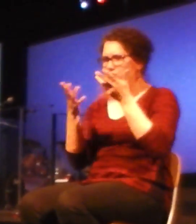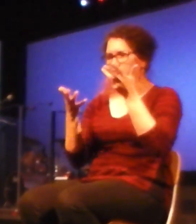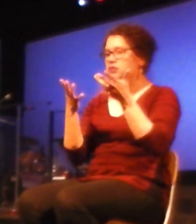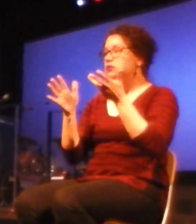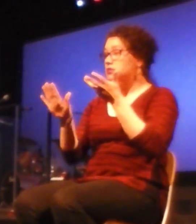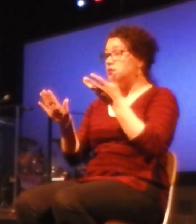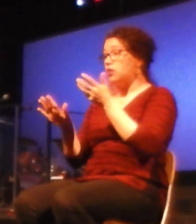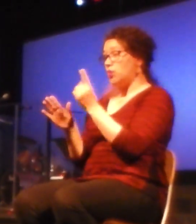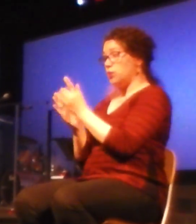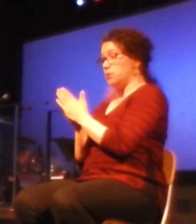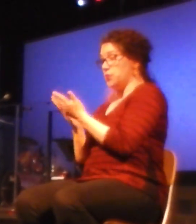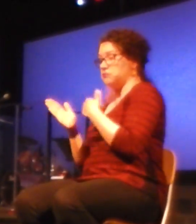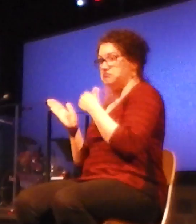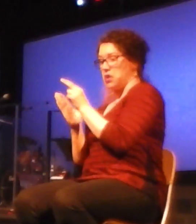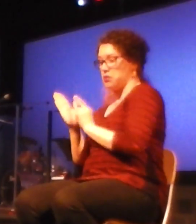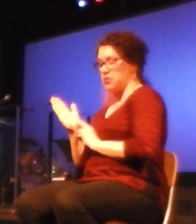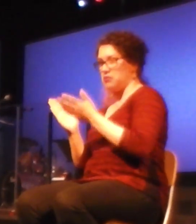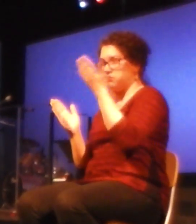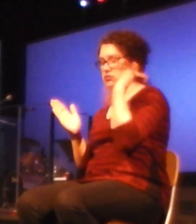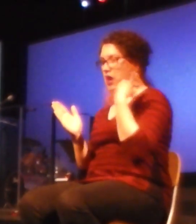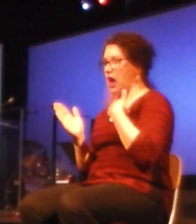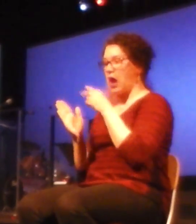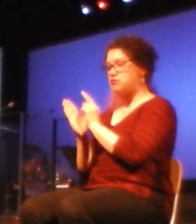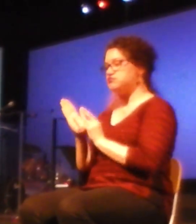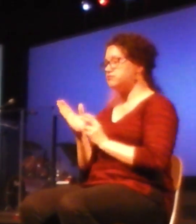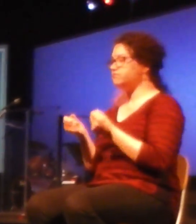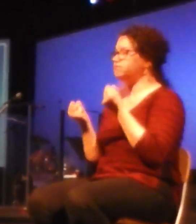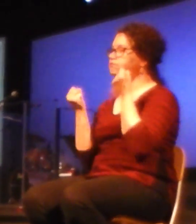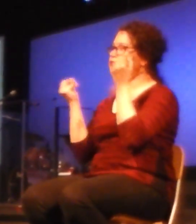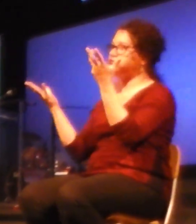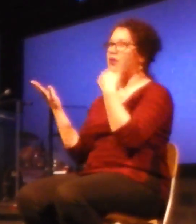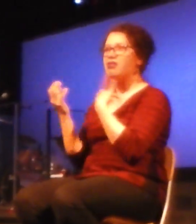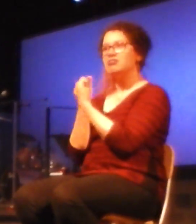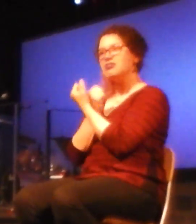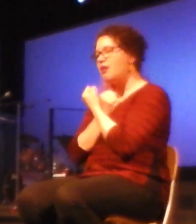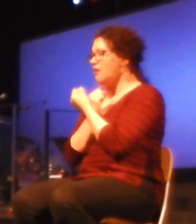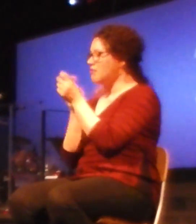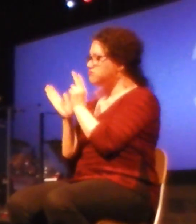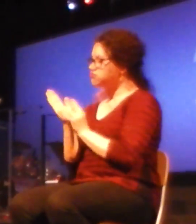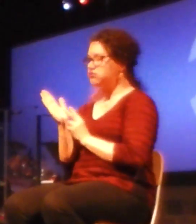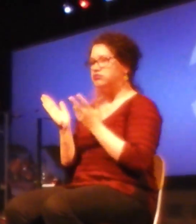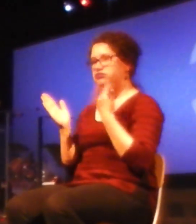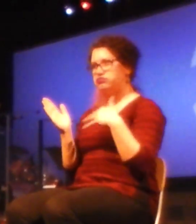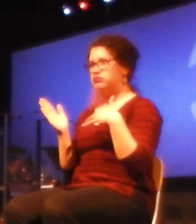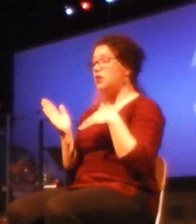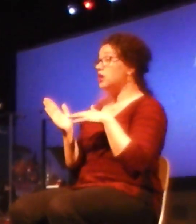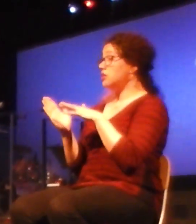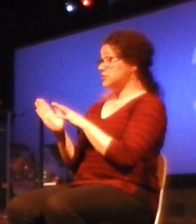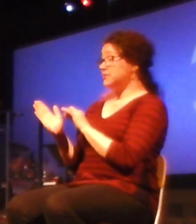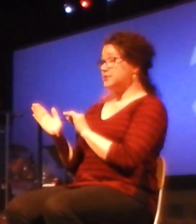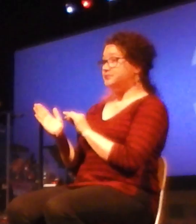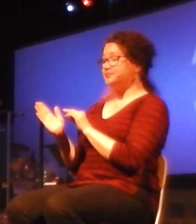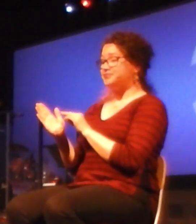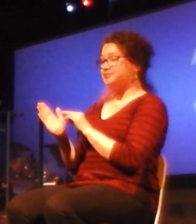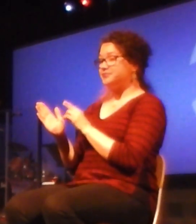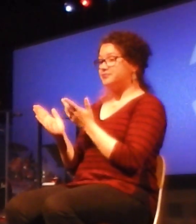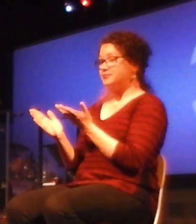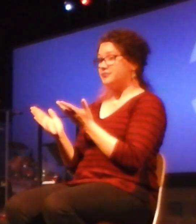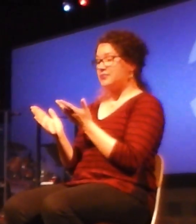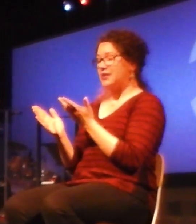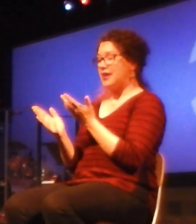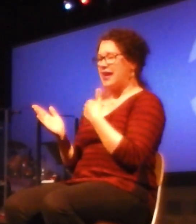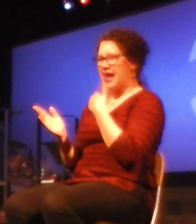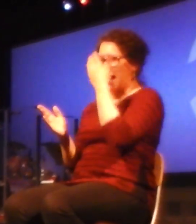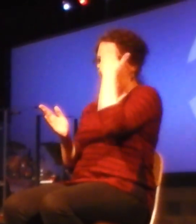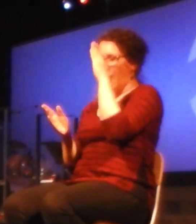I read. I'm a voracious reader. I love to read, and I would say that I don't know that there's a book on the